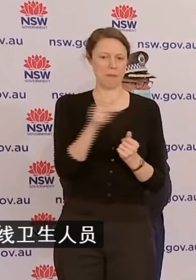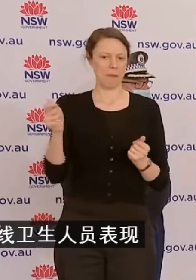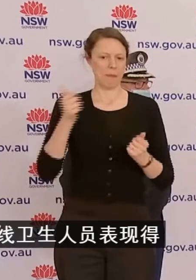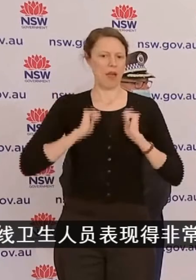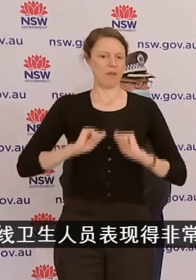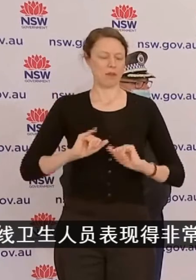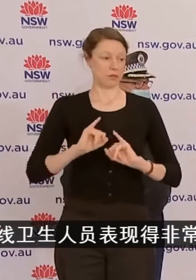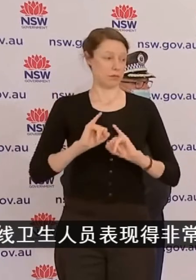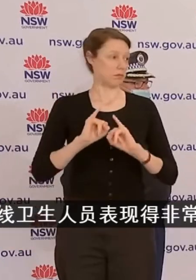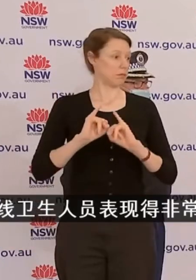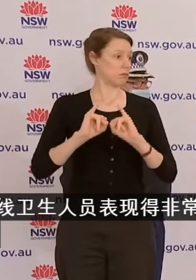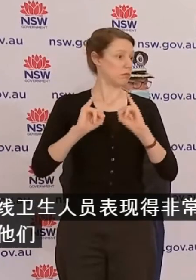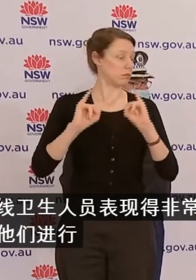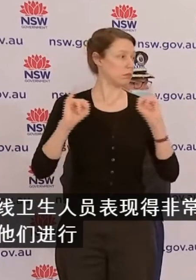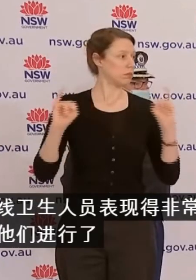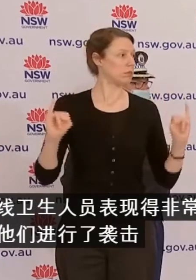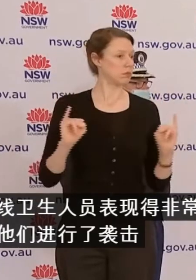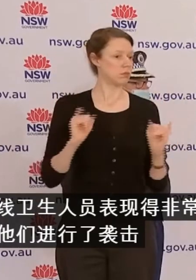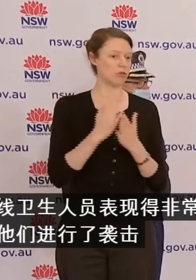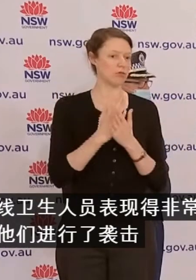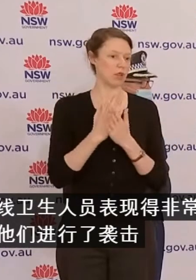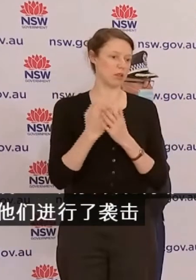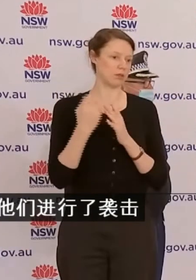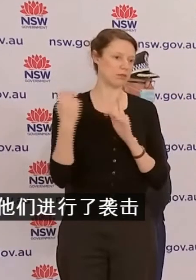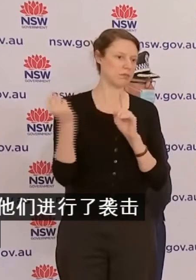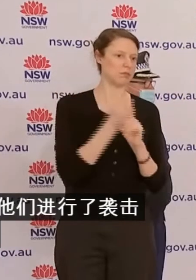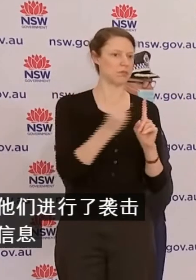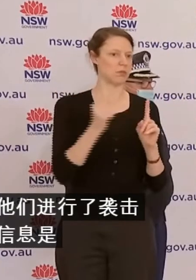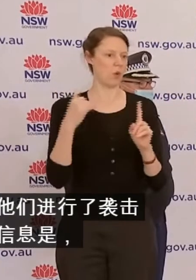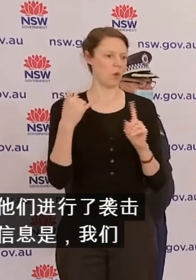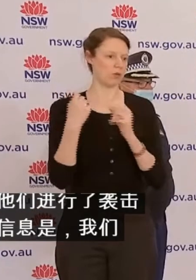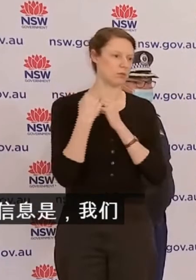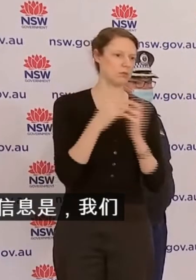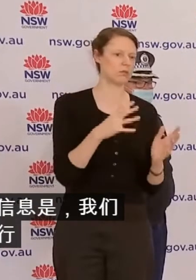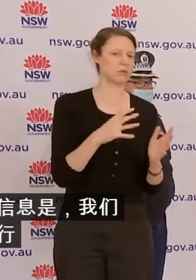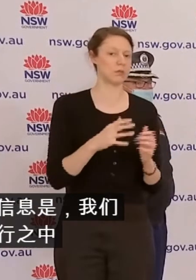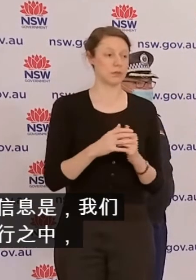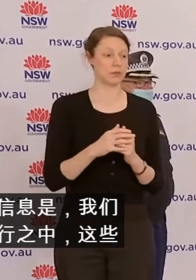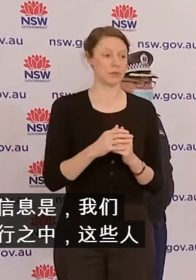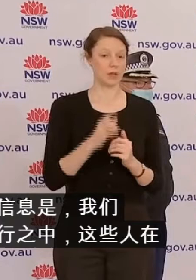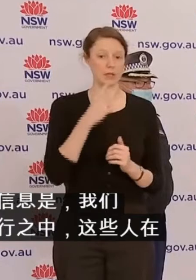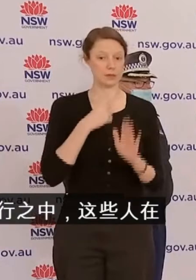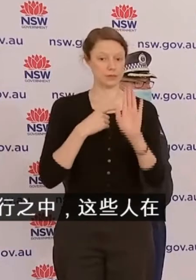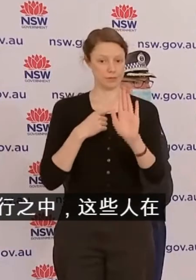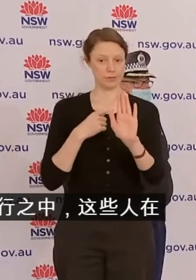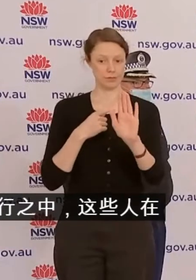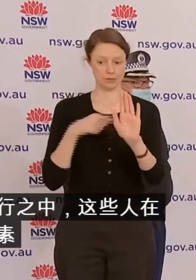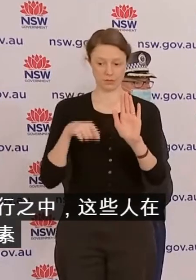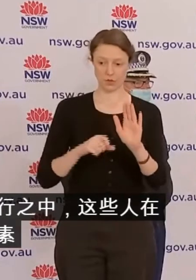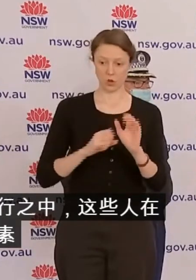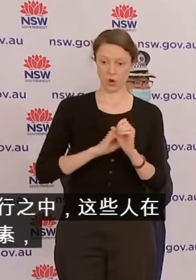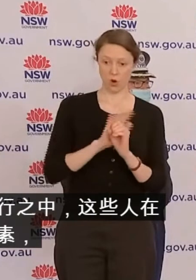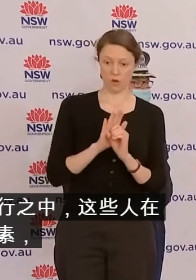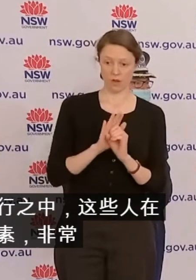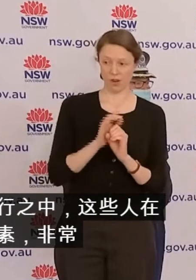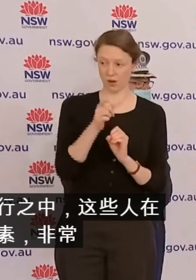frontline health staff and have assaulted them. My message to them is we're in the middle of a pandemic. Those people are there, well